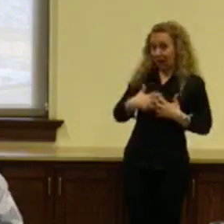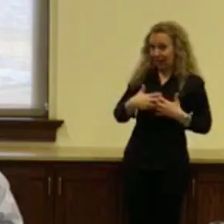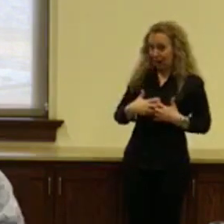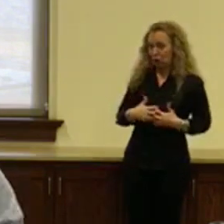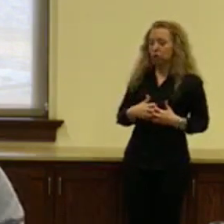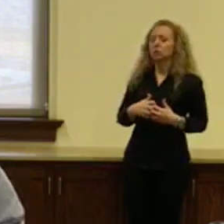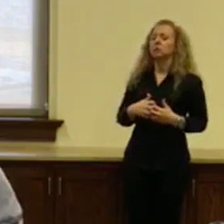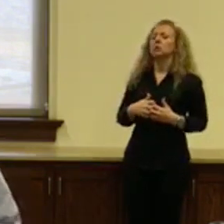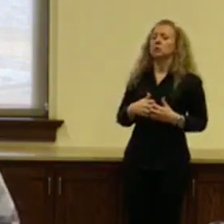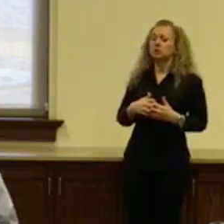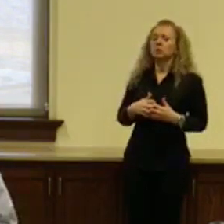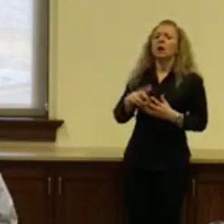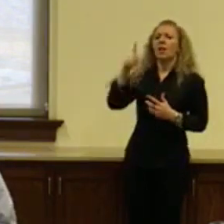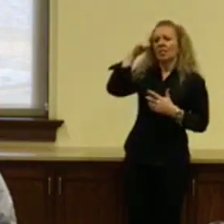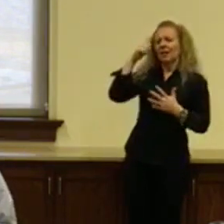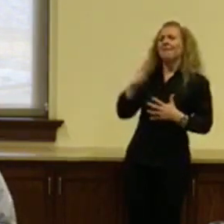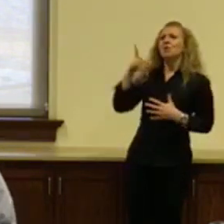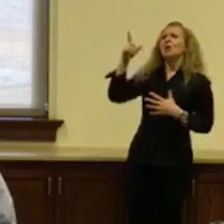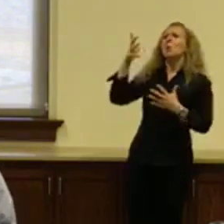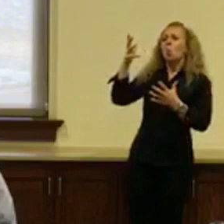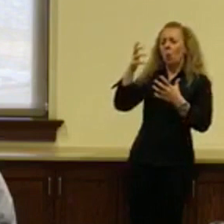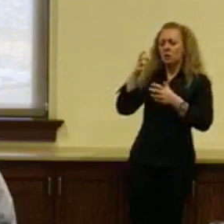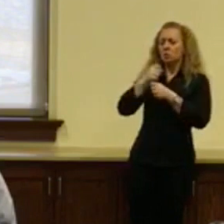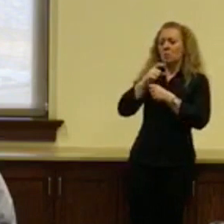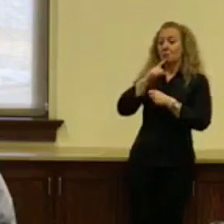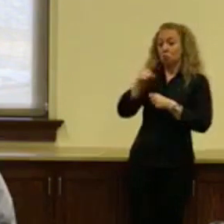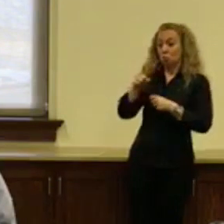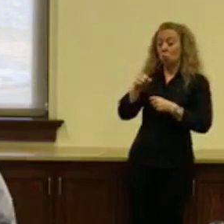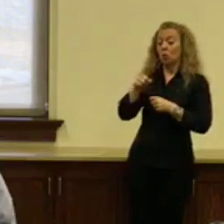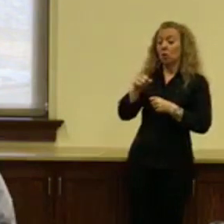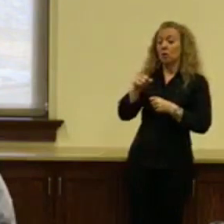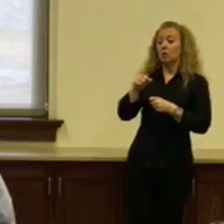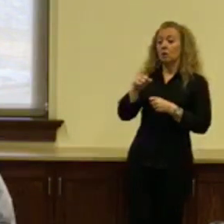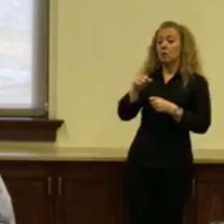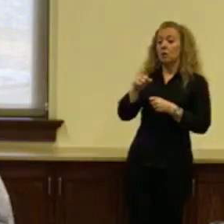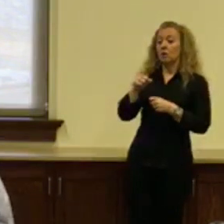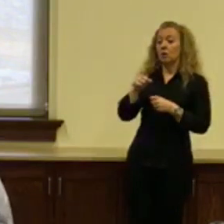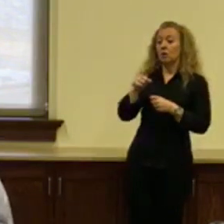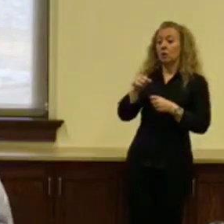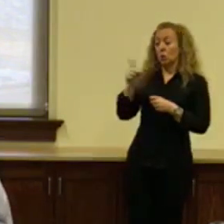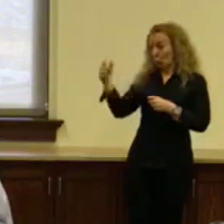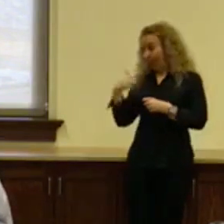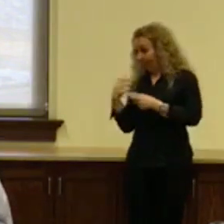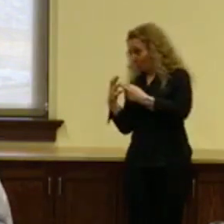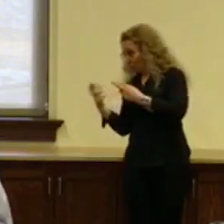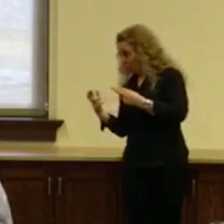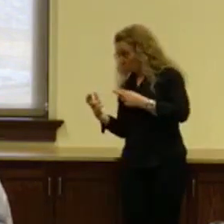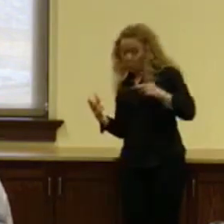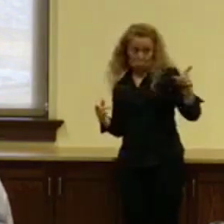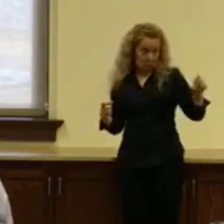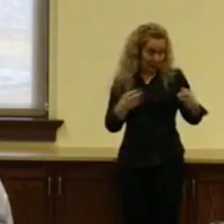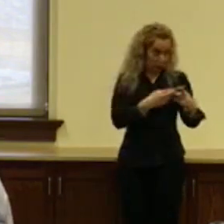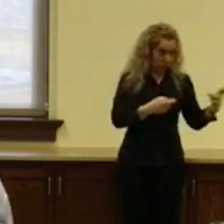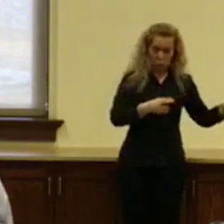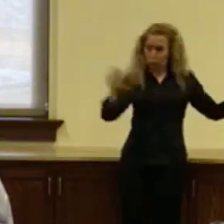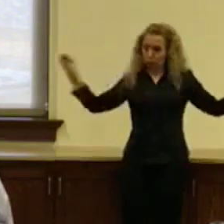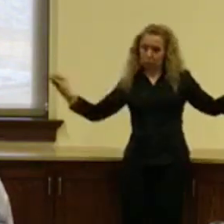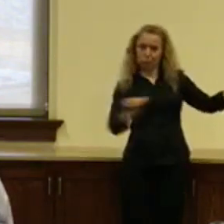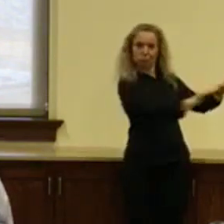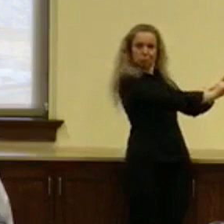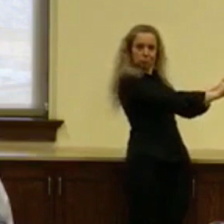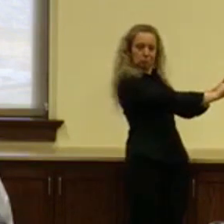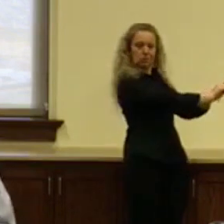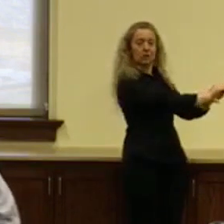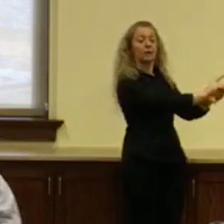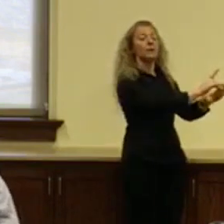the governor wants to make sure that those resources are moved to where they're needed most. And